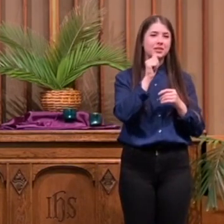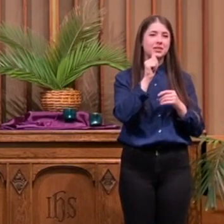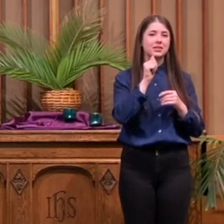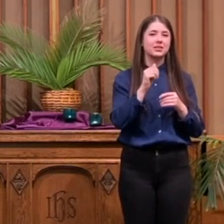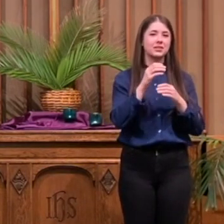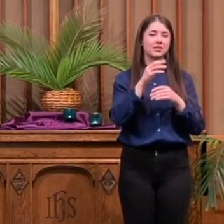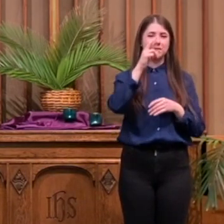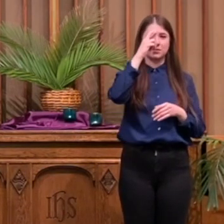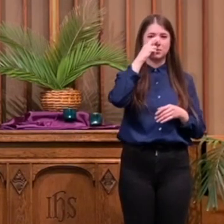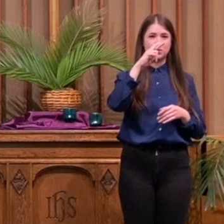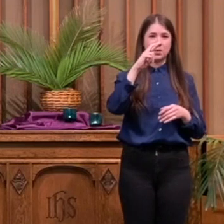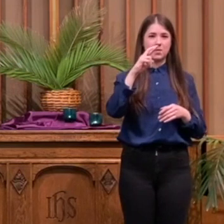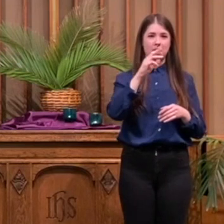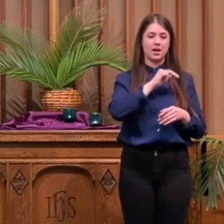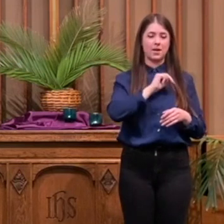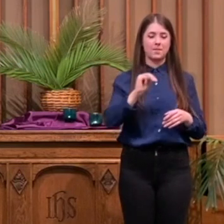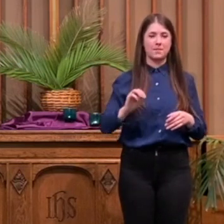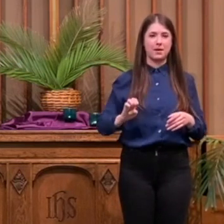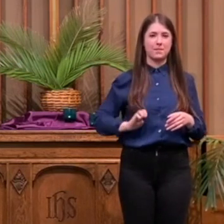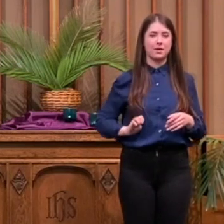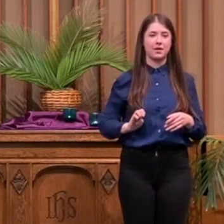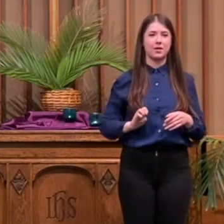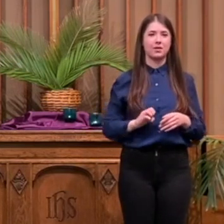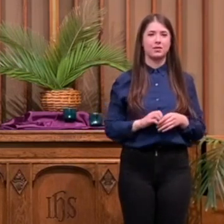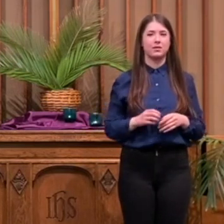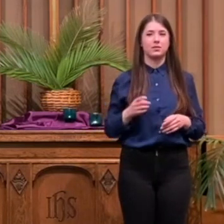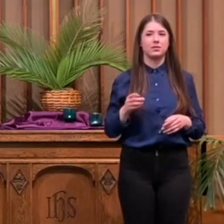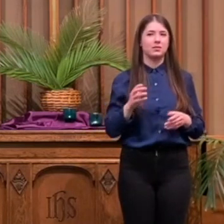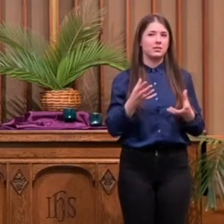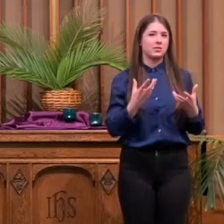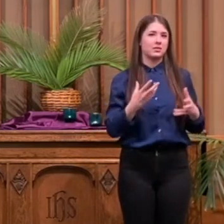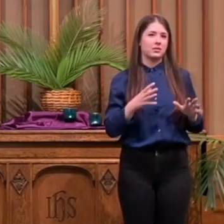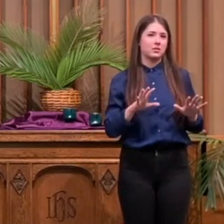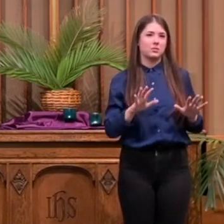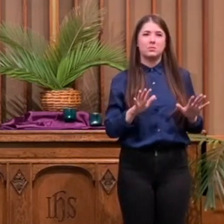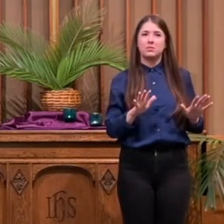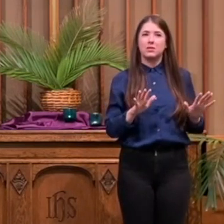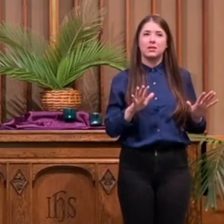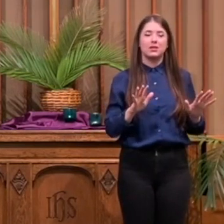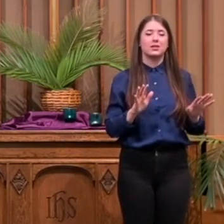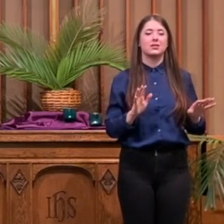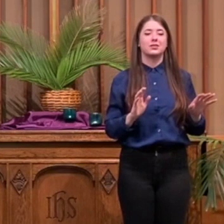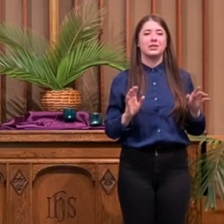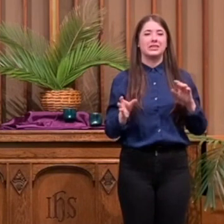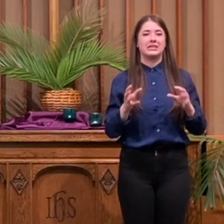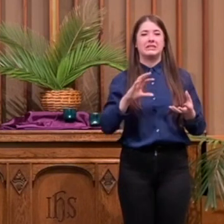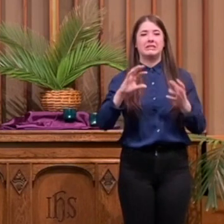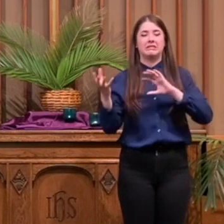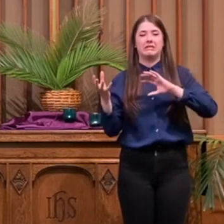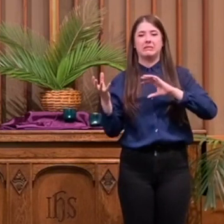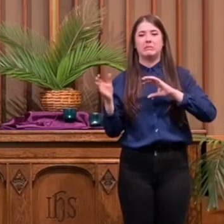Empire. So they weren't about to rock the boat because that would mean the end of their power